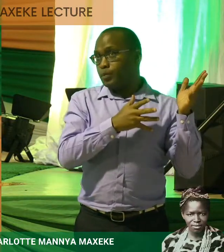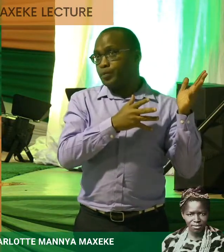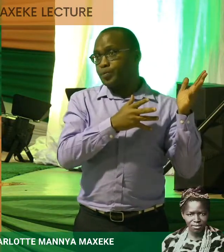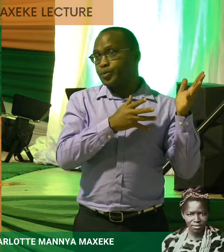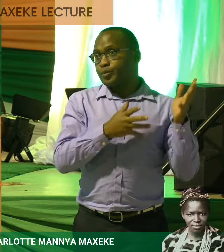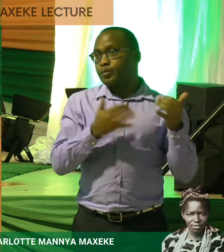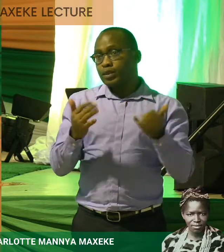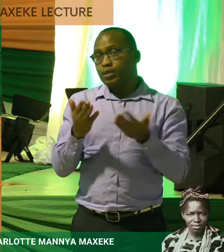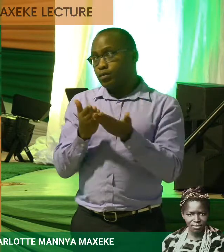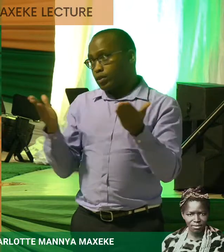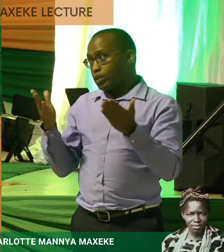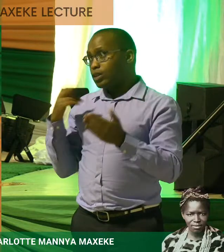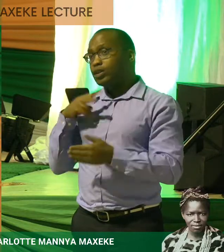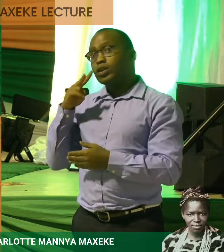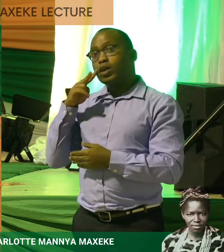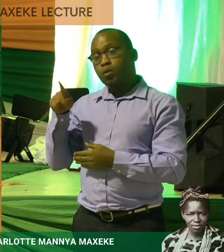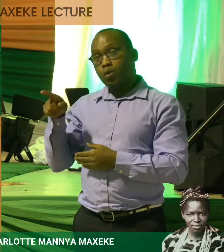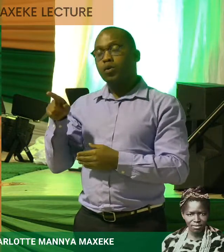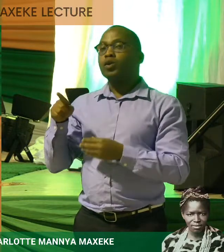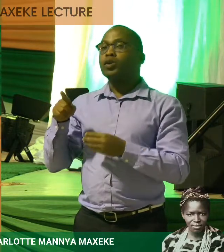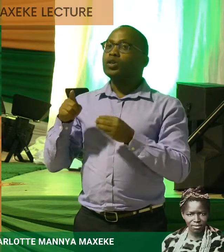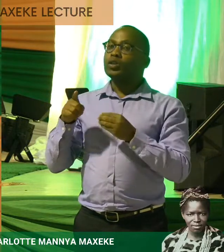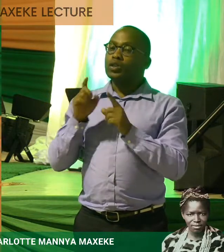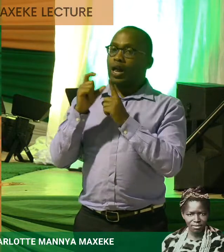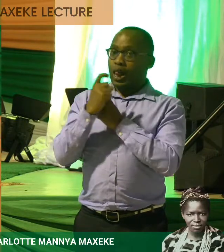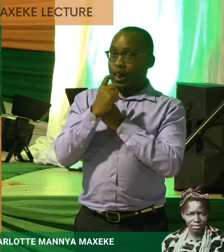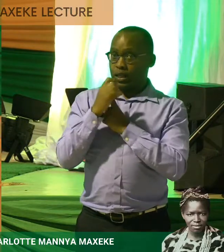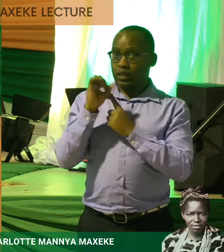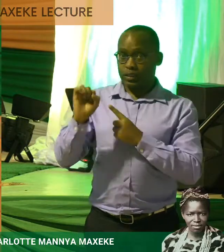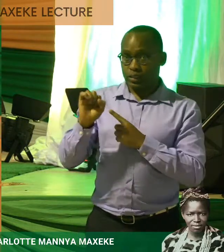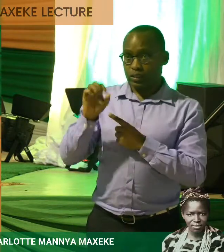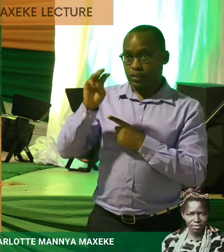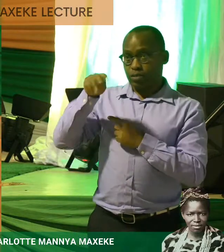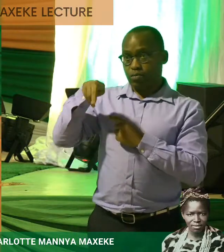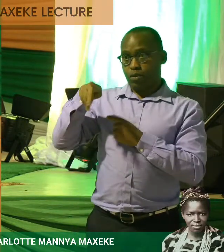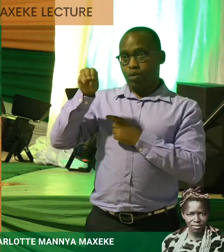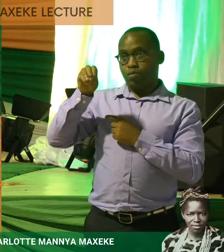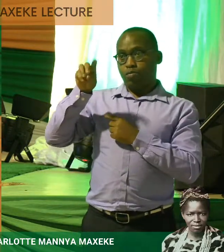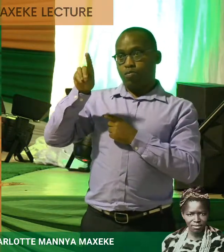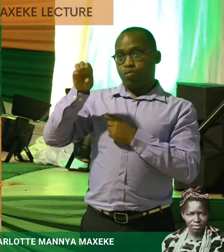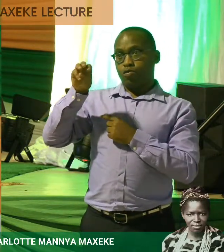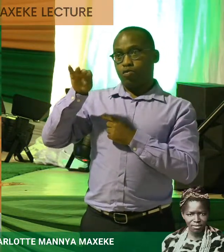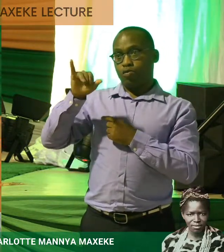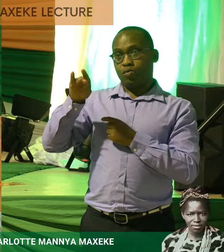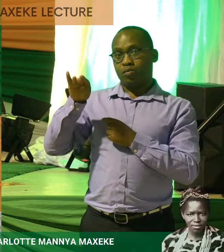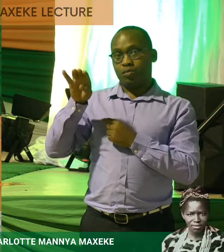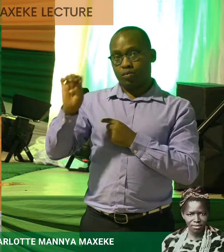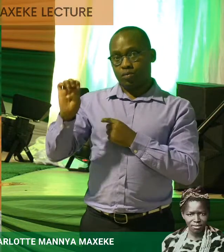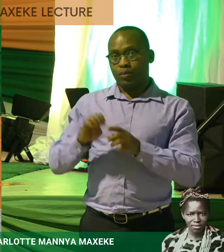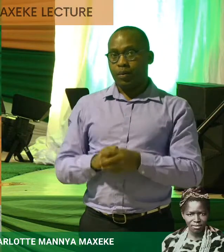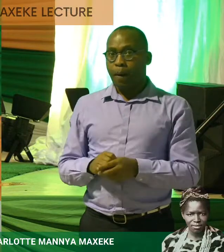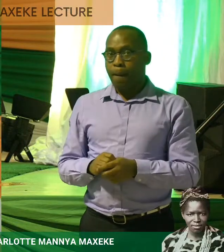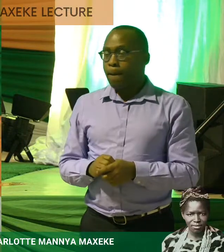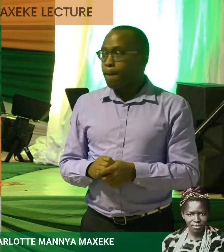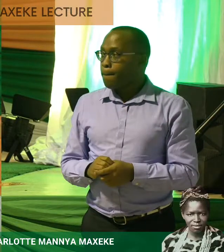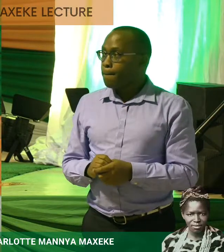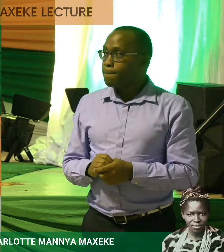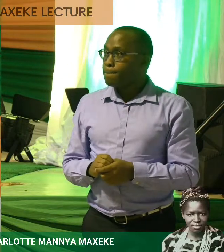nibubonile ubumpondomsa ubumpondomsa ke uyabazi ke DM bububuya bupha kubo